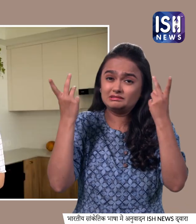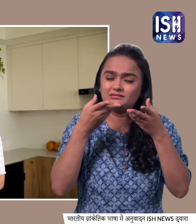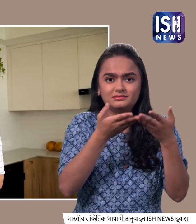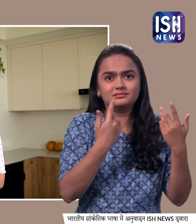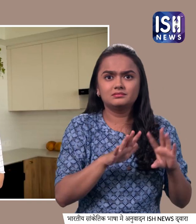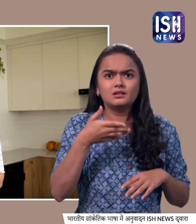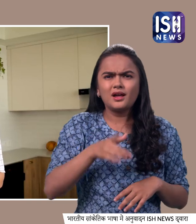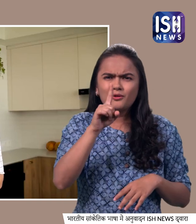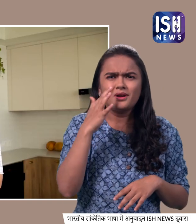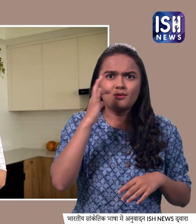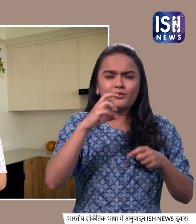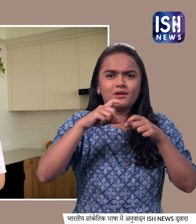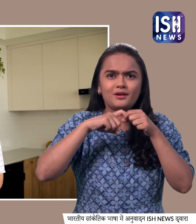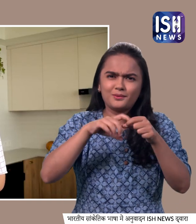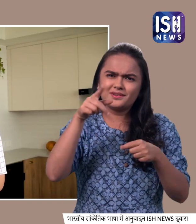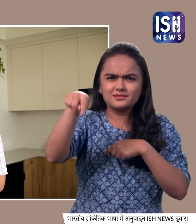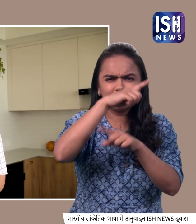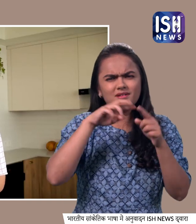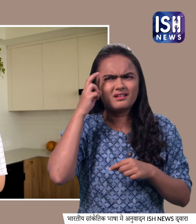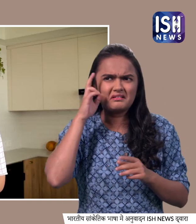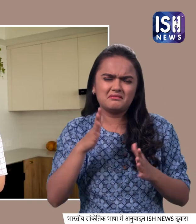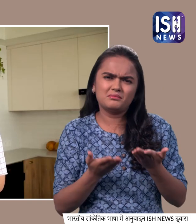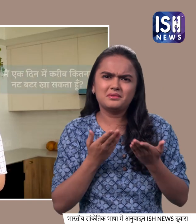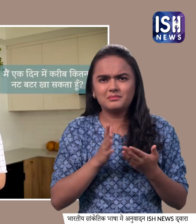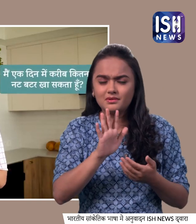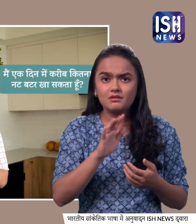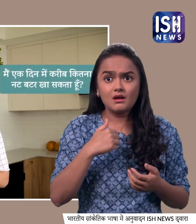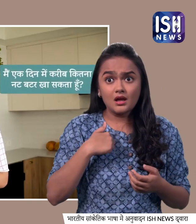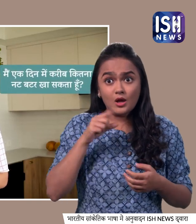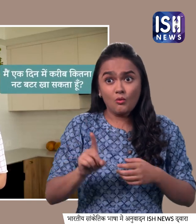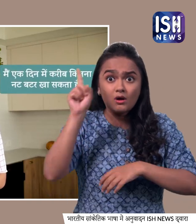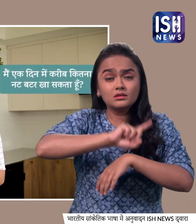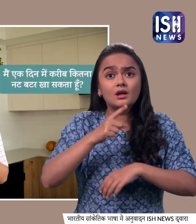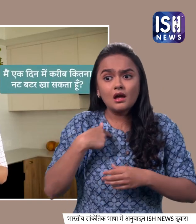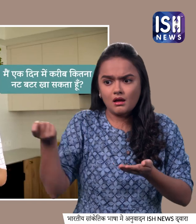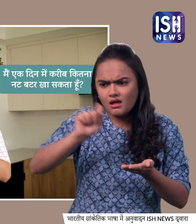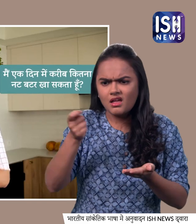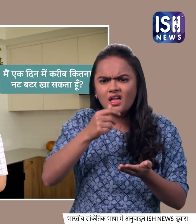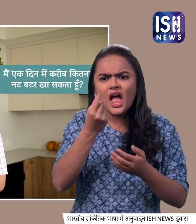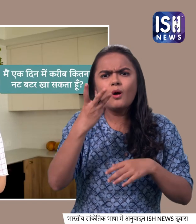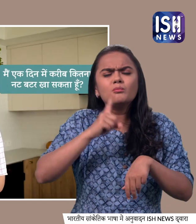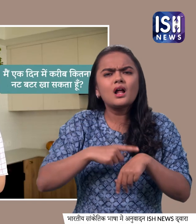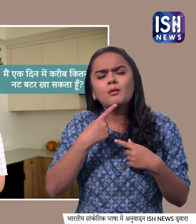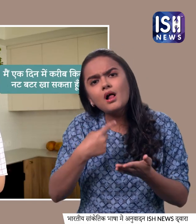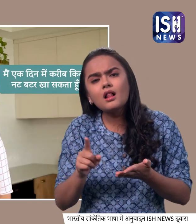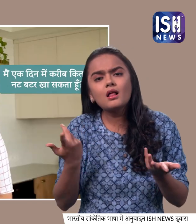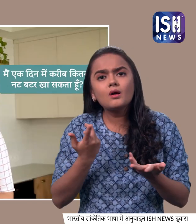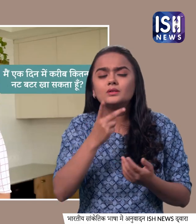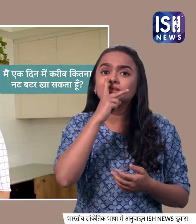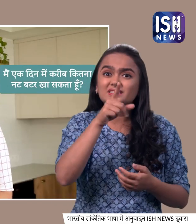Now, maybe question comes in your mind. How much a nut butter can you eat? How much of a